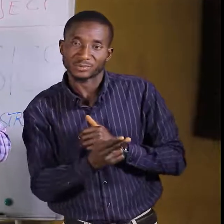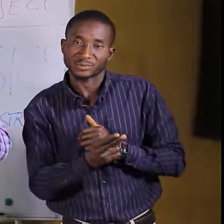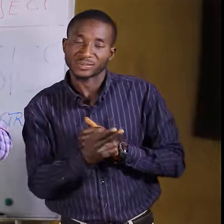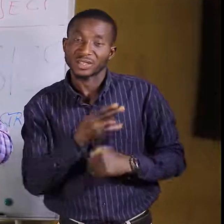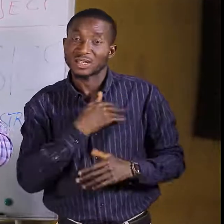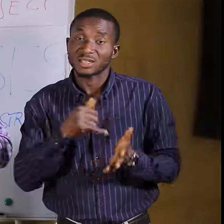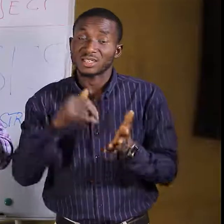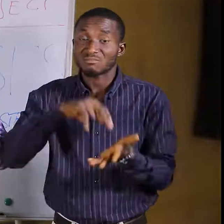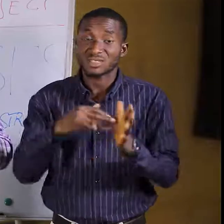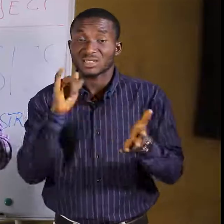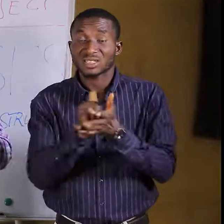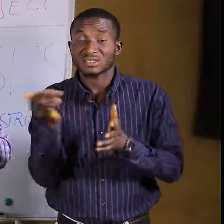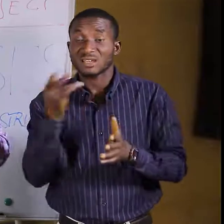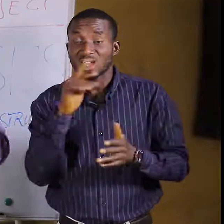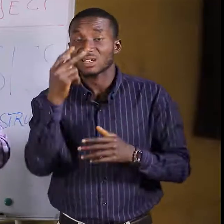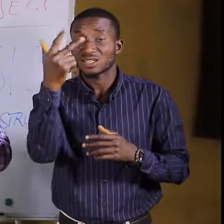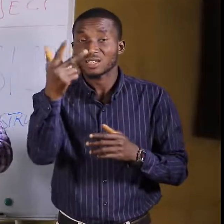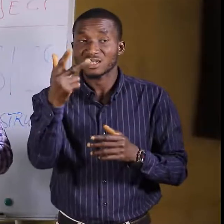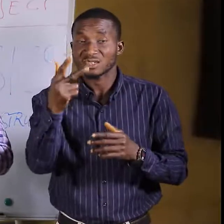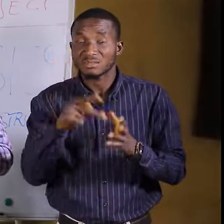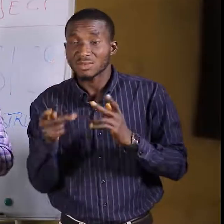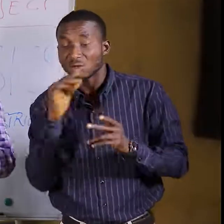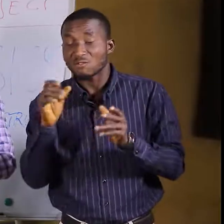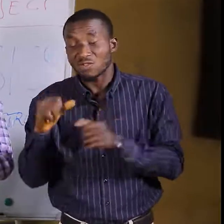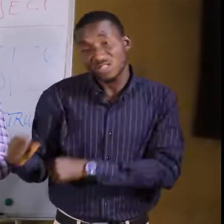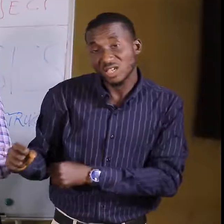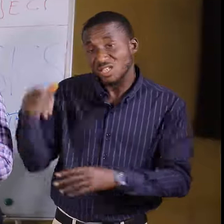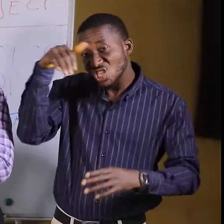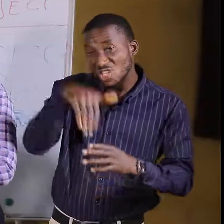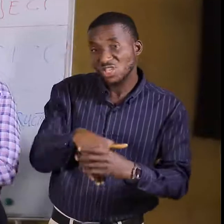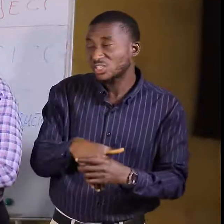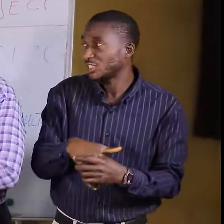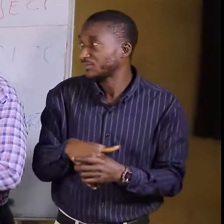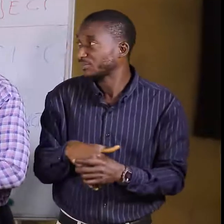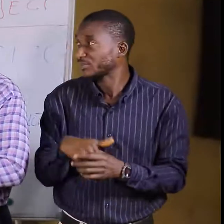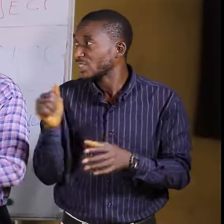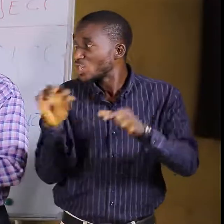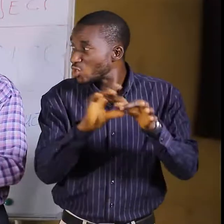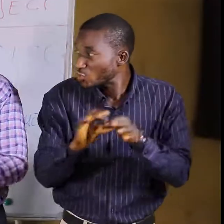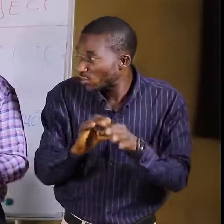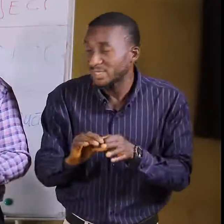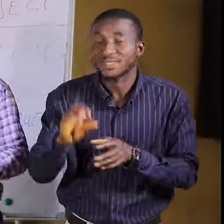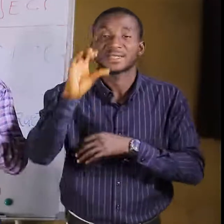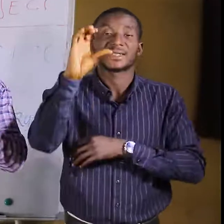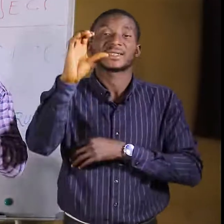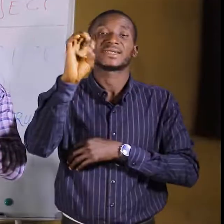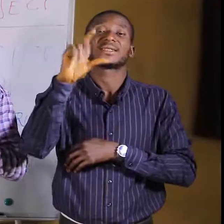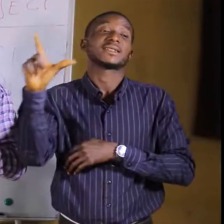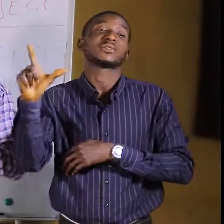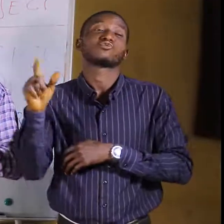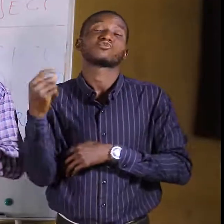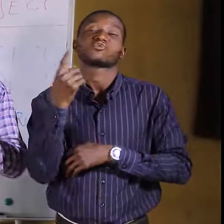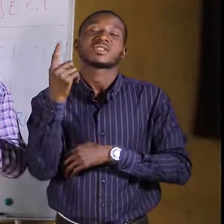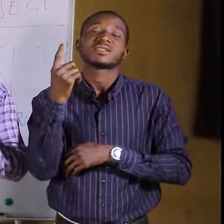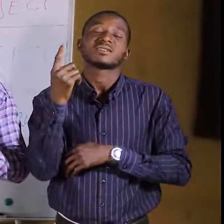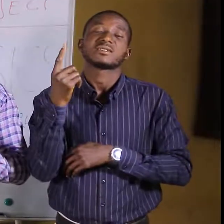3 pairs of sides in a unit cell, except, just like